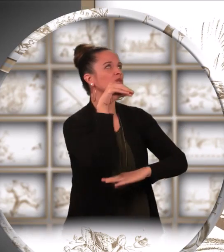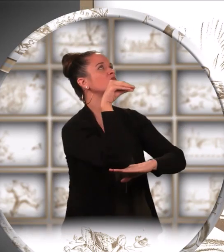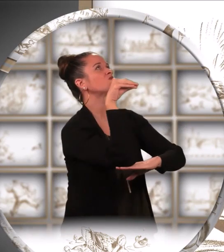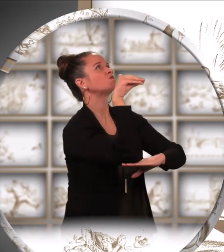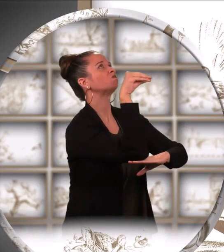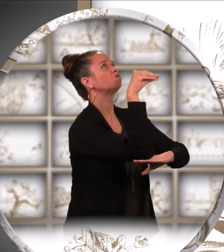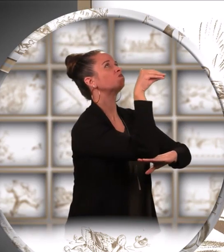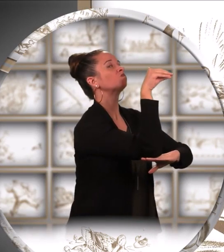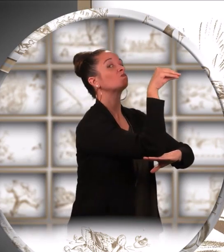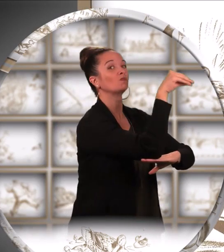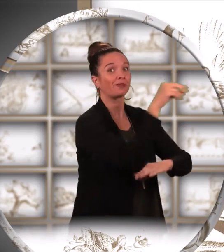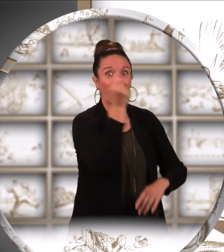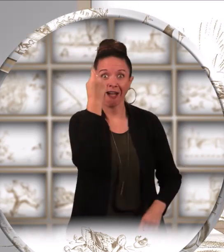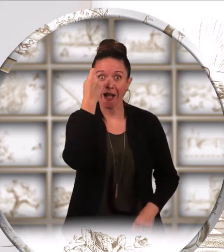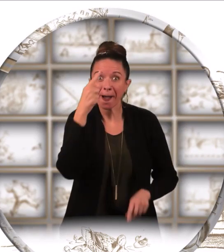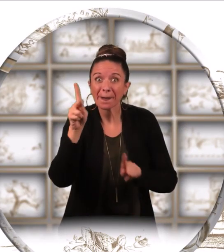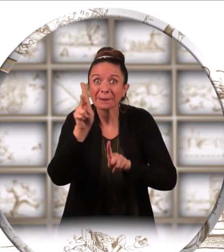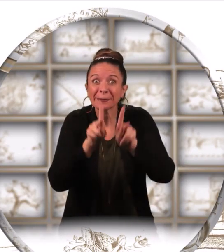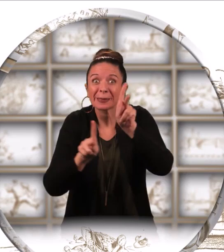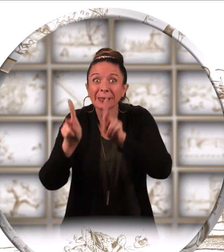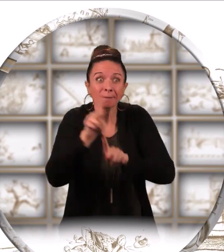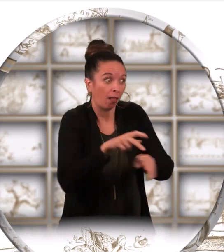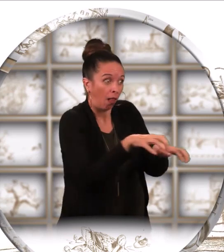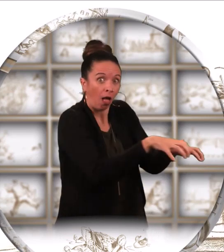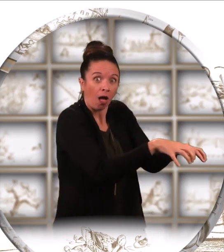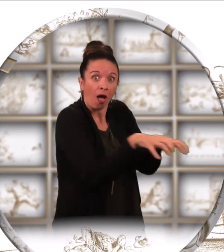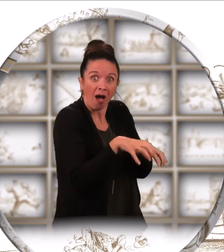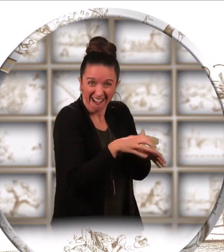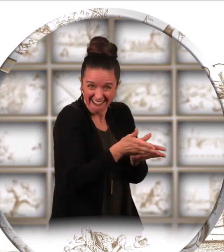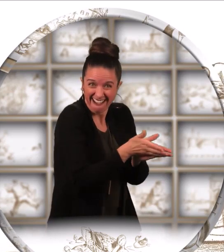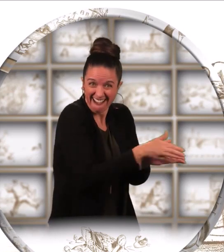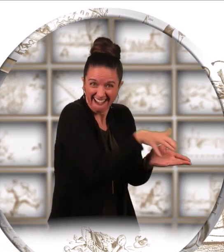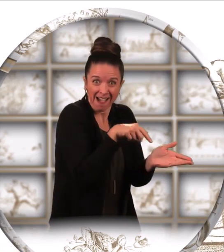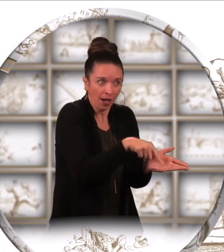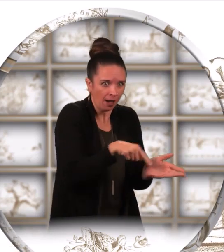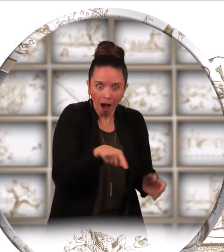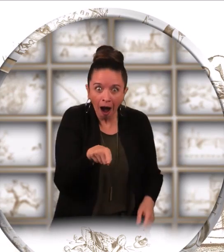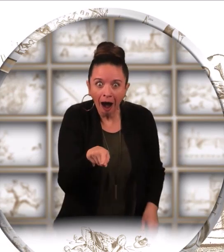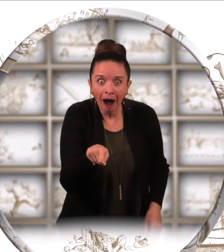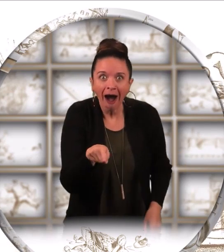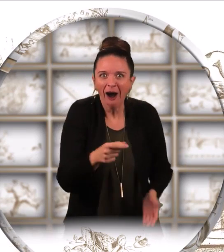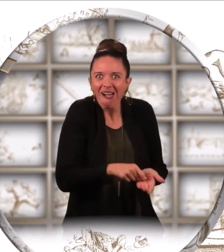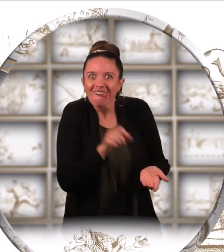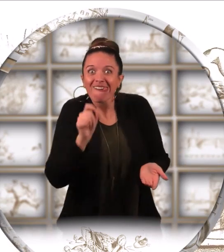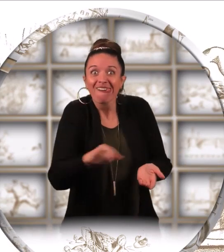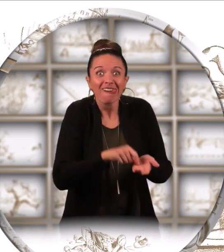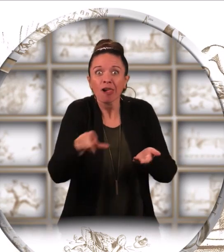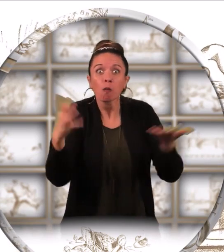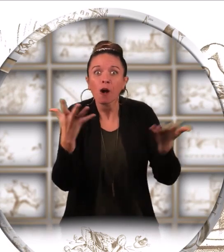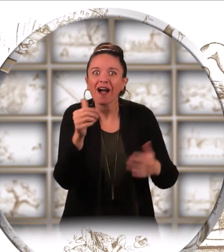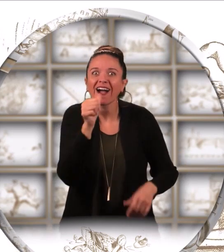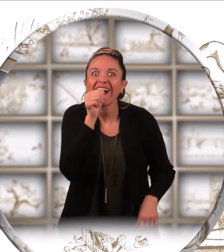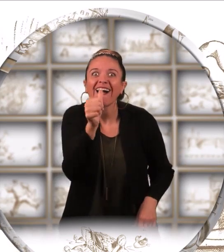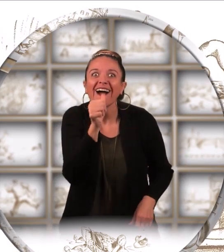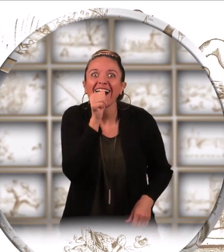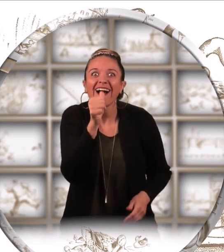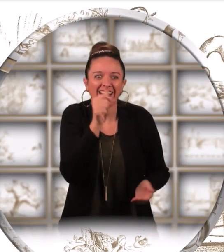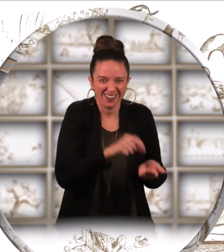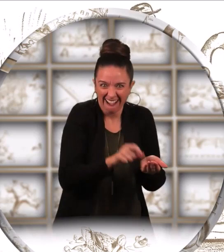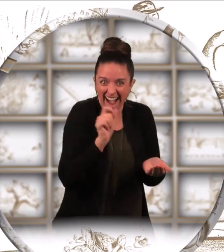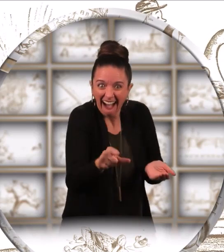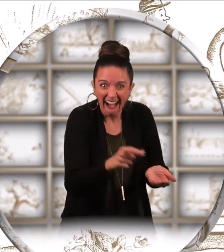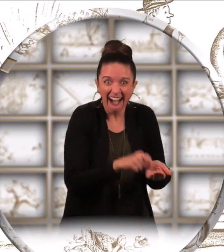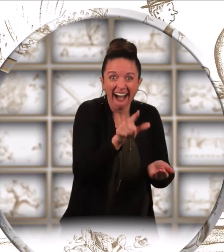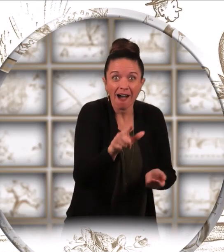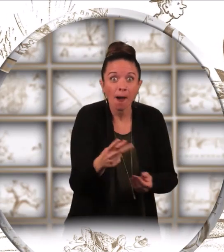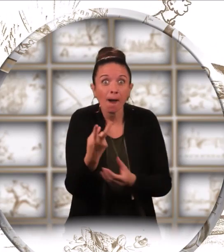But the people on the boat threw peanuts into the water. So the Mallards followed them all round the pond and